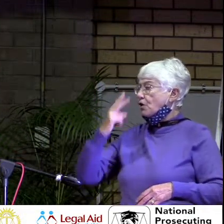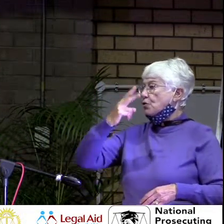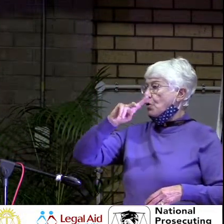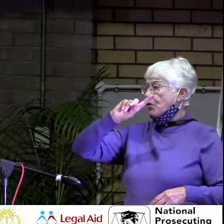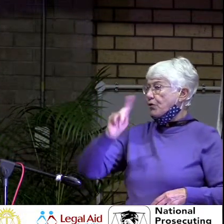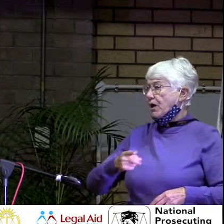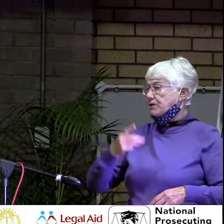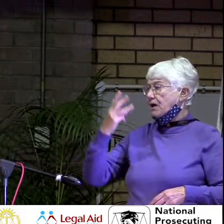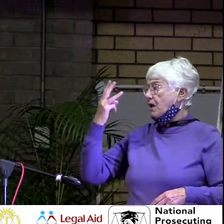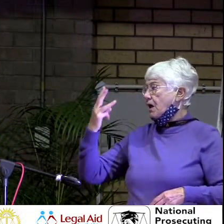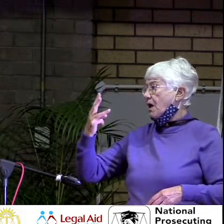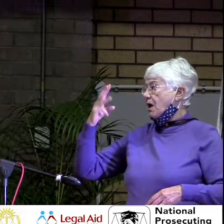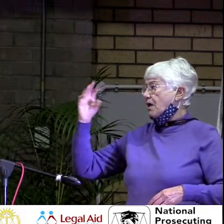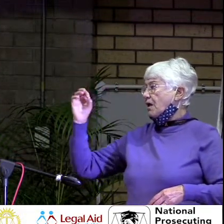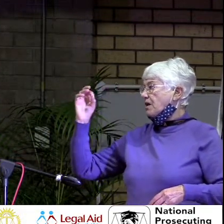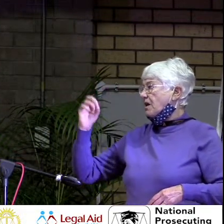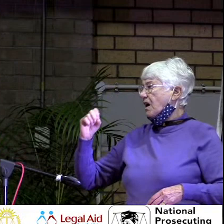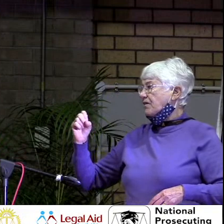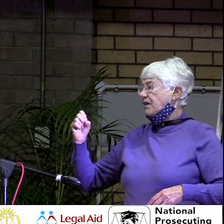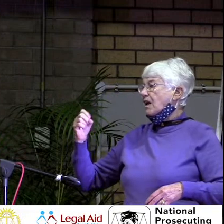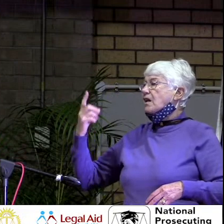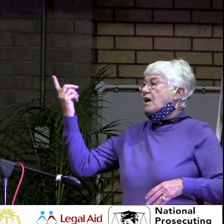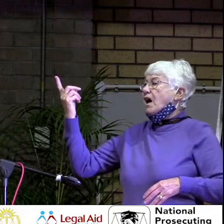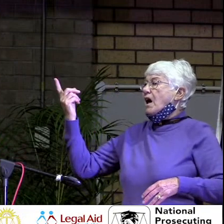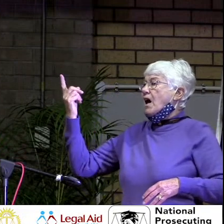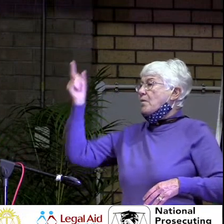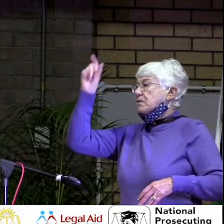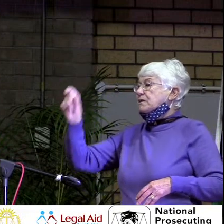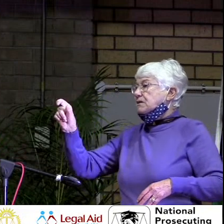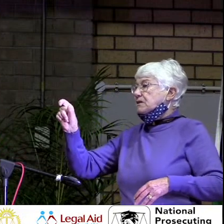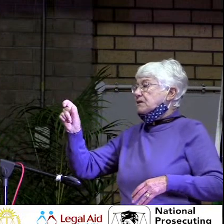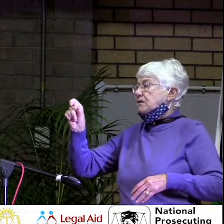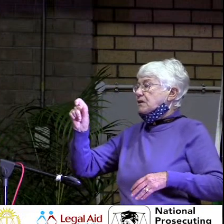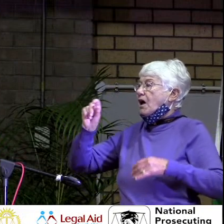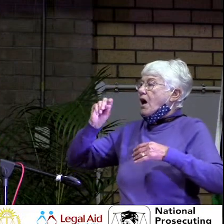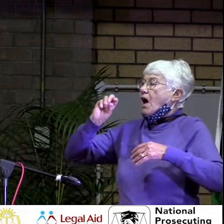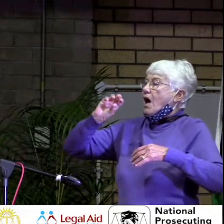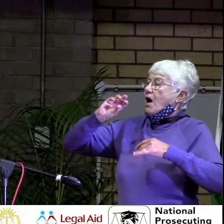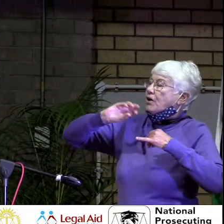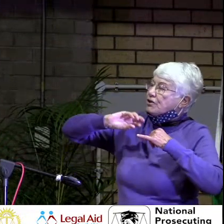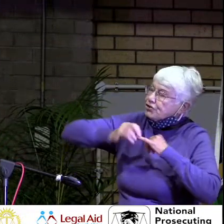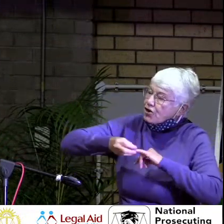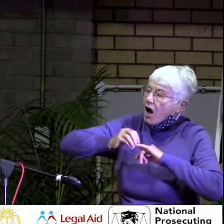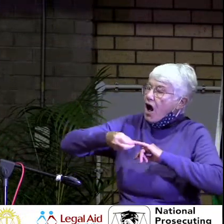1,240 were victims of attempted murder, somebody tried to kill them, and